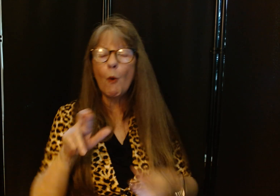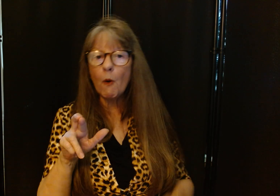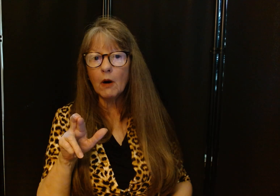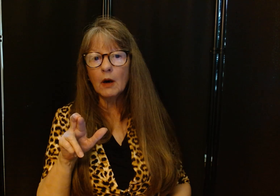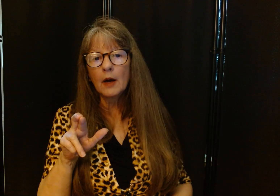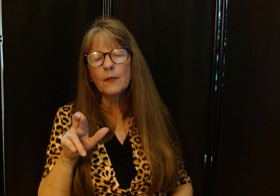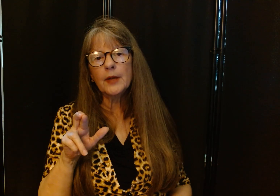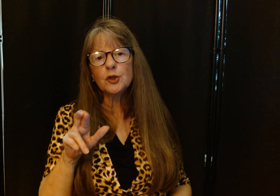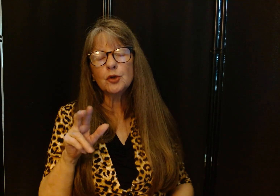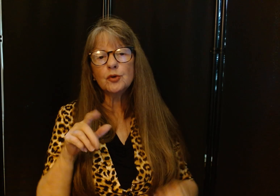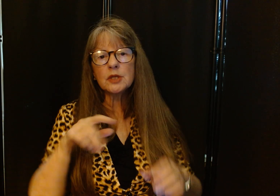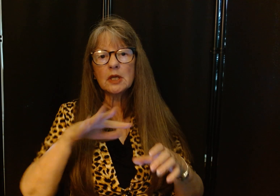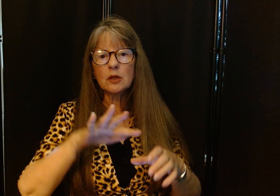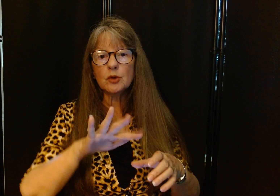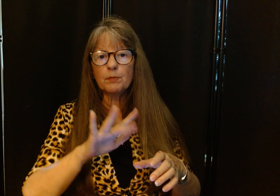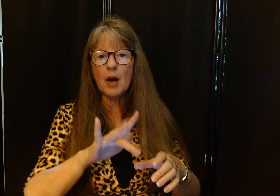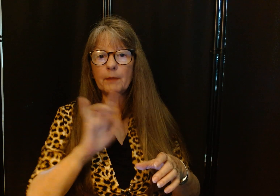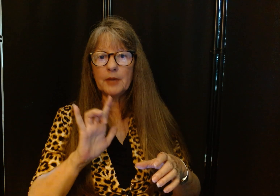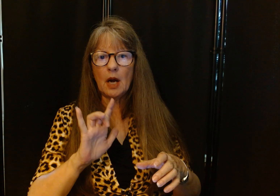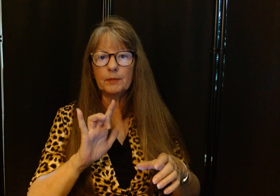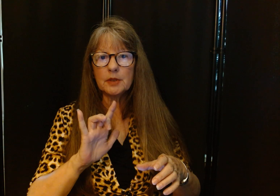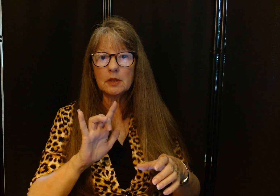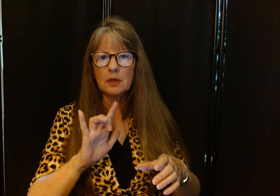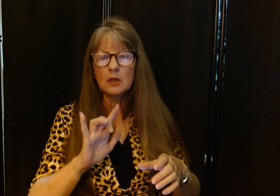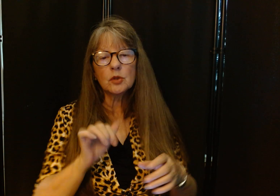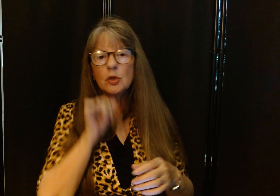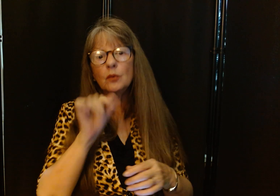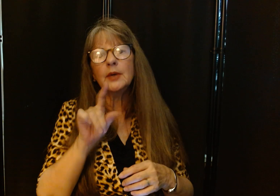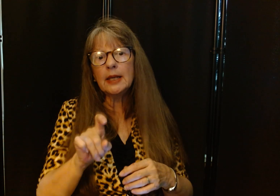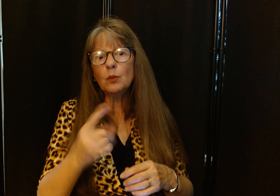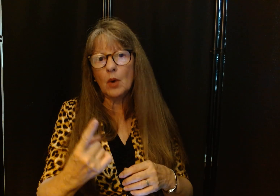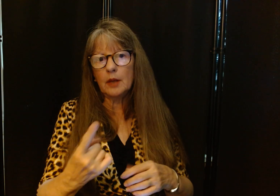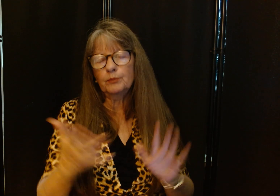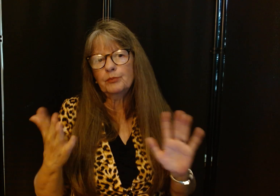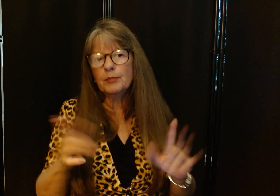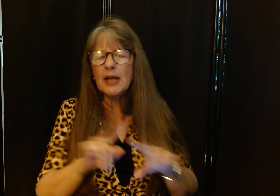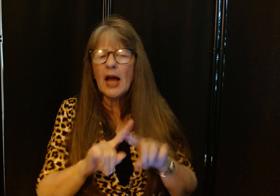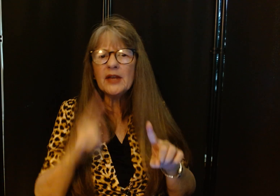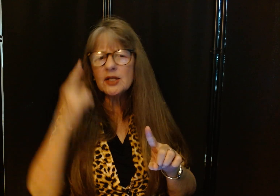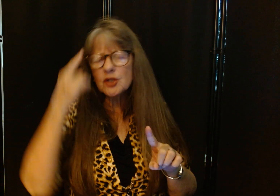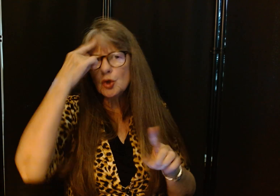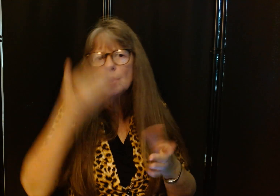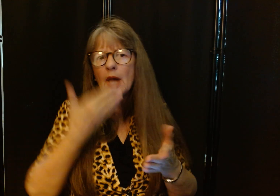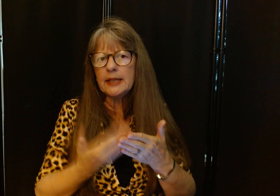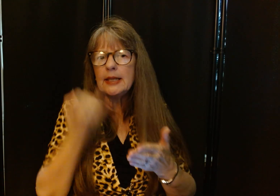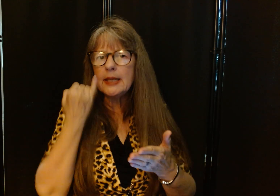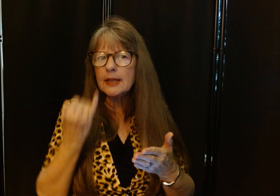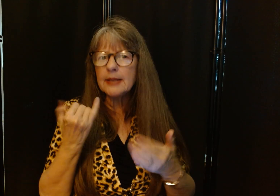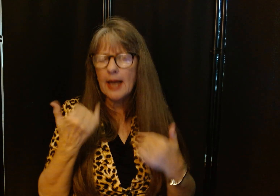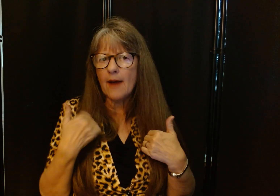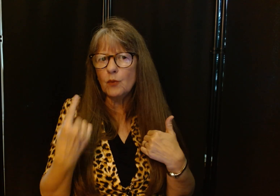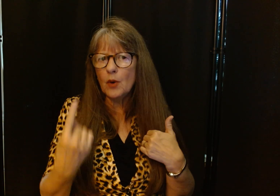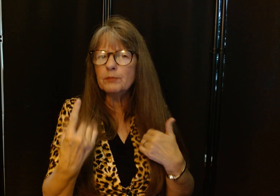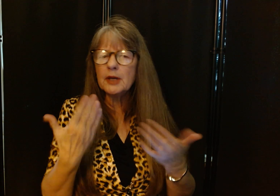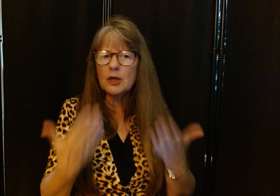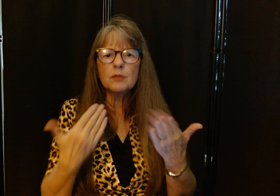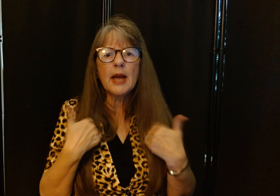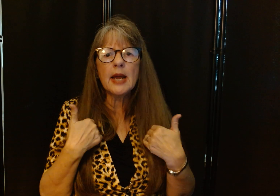or that you just get those pop tops, so you don't need one. But I think it's a good idea to have one, because you may